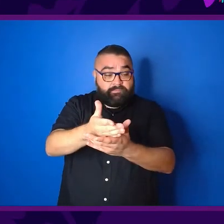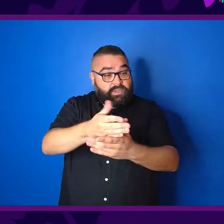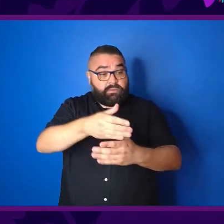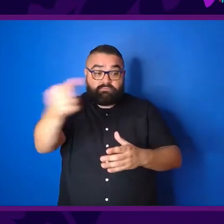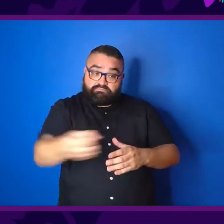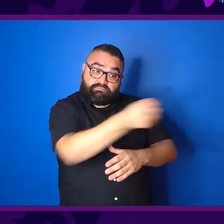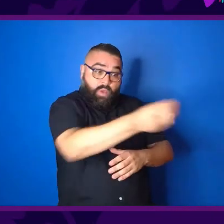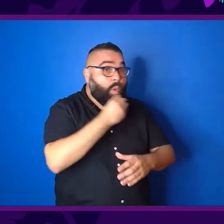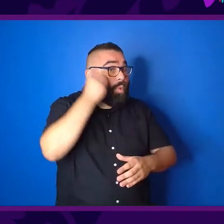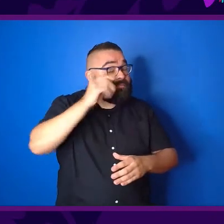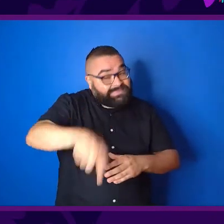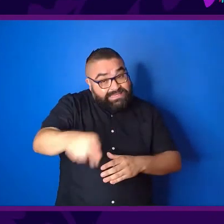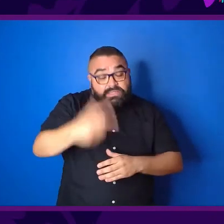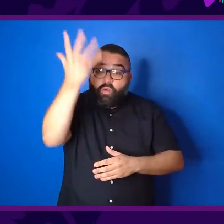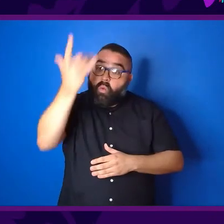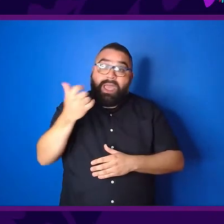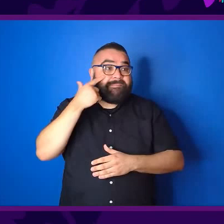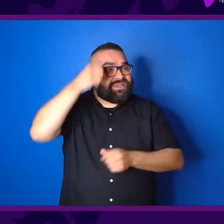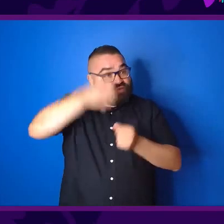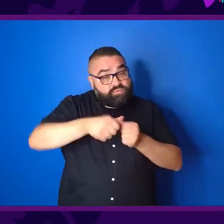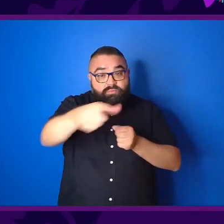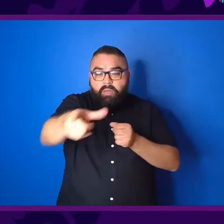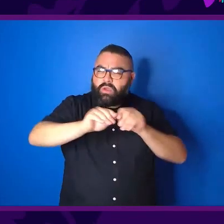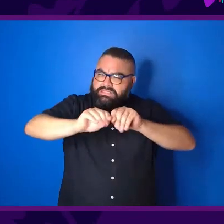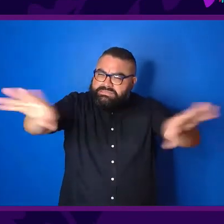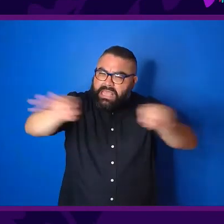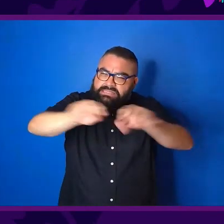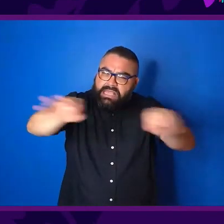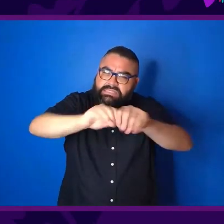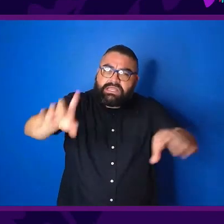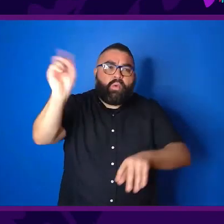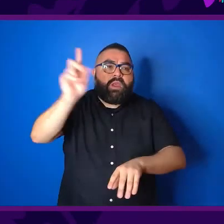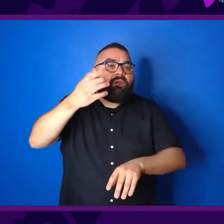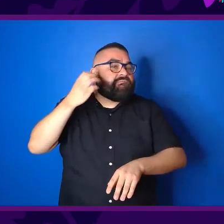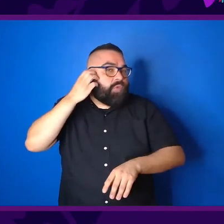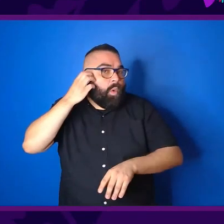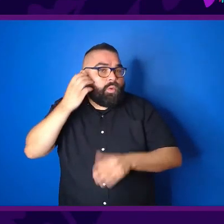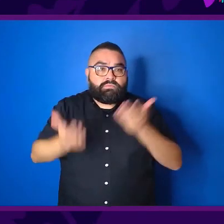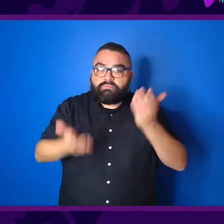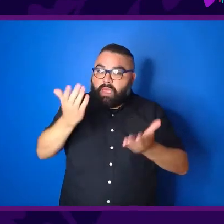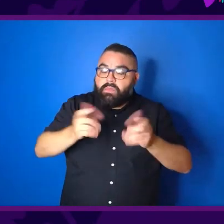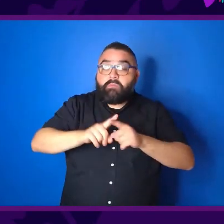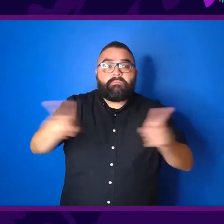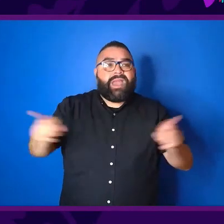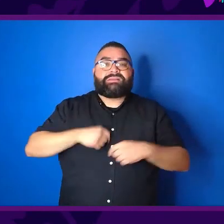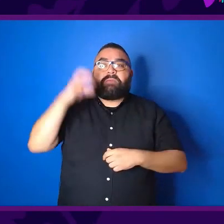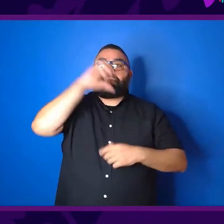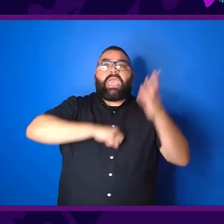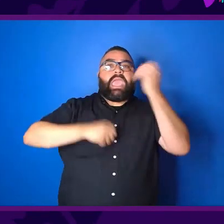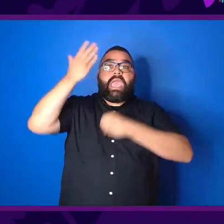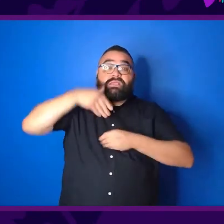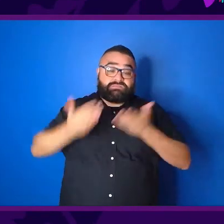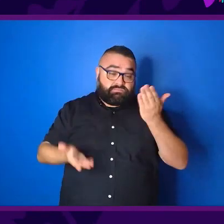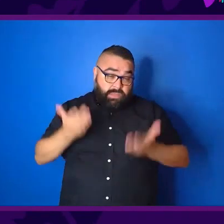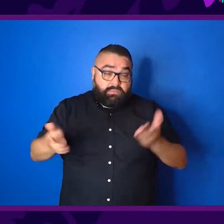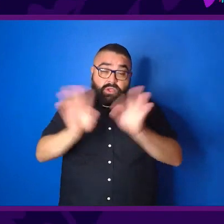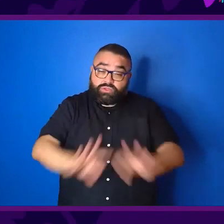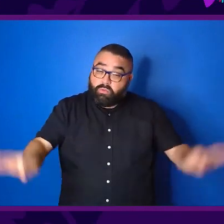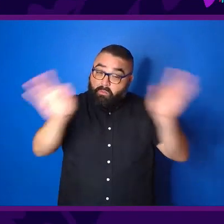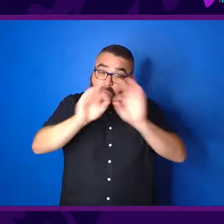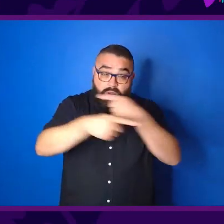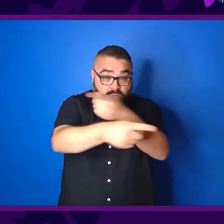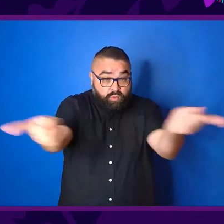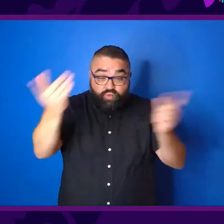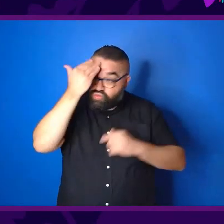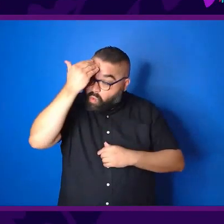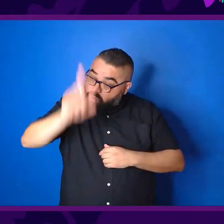because I know they sent it to everybody's phone, but sometimes we miss that, and I want to make sure that everybody knows. So curfew,